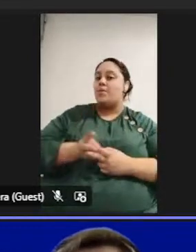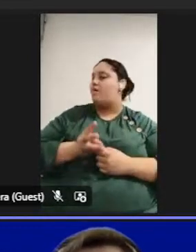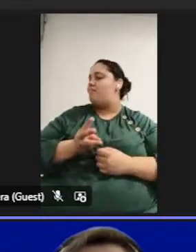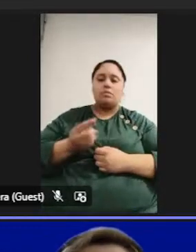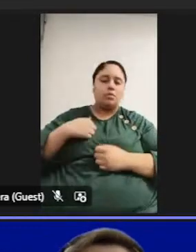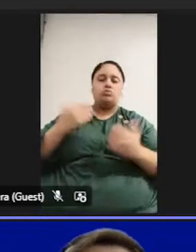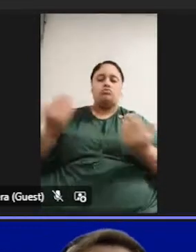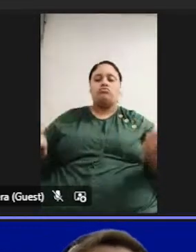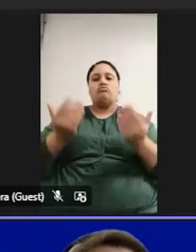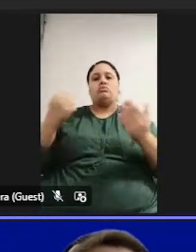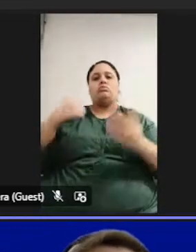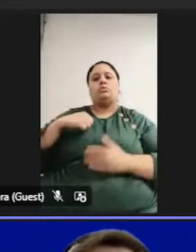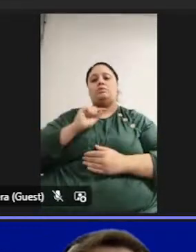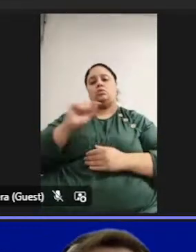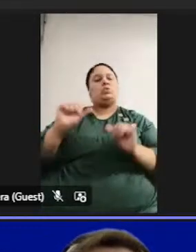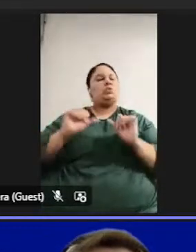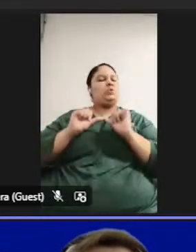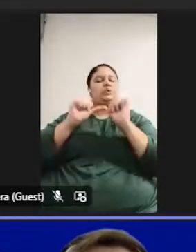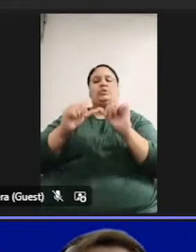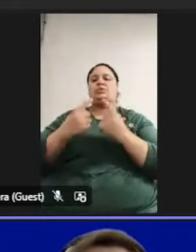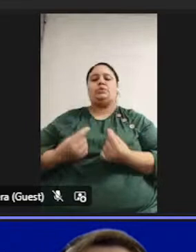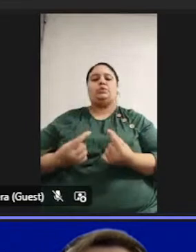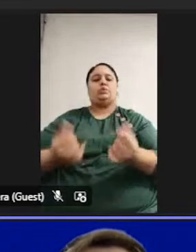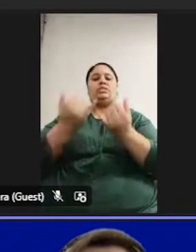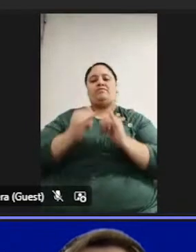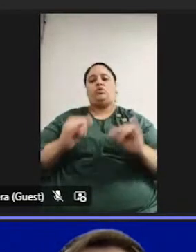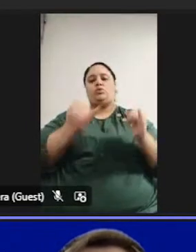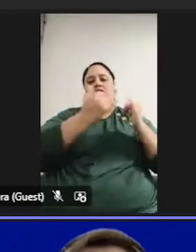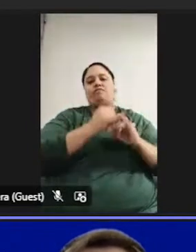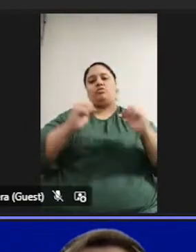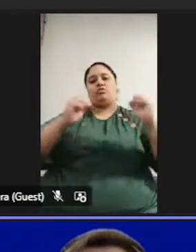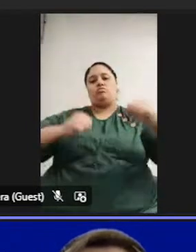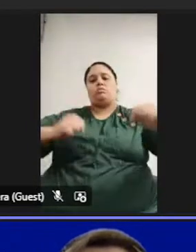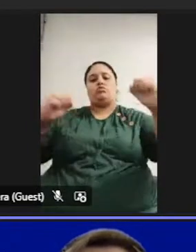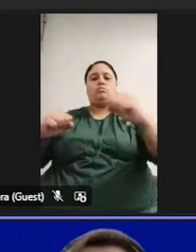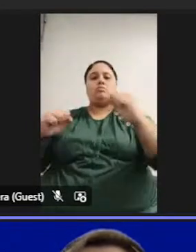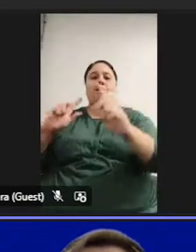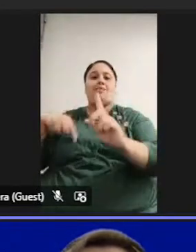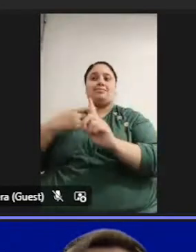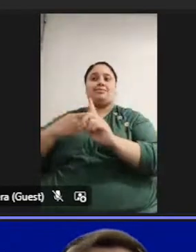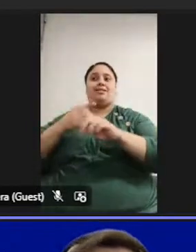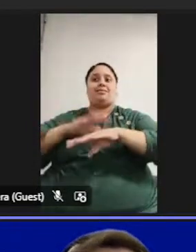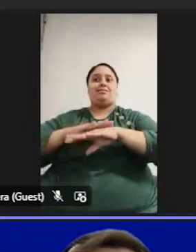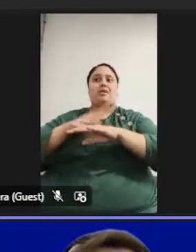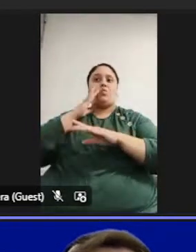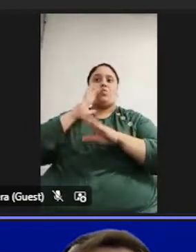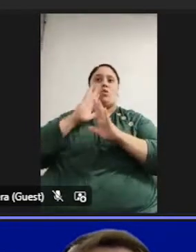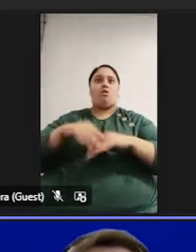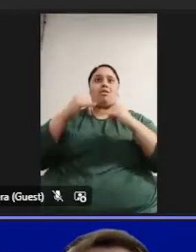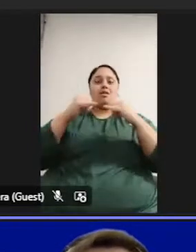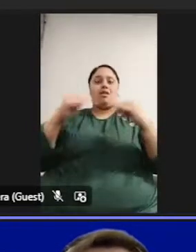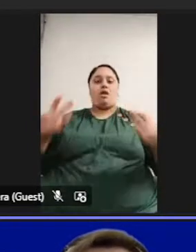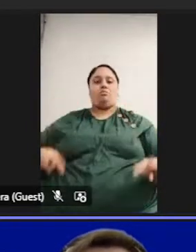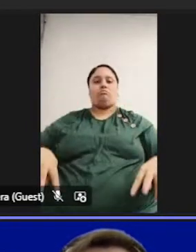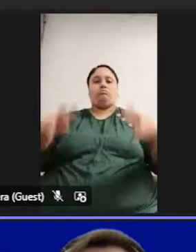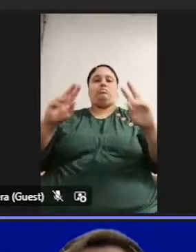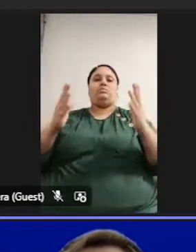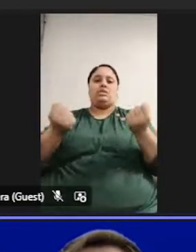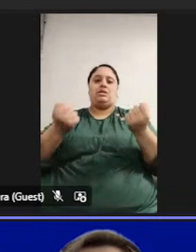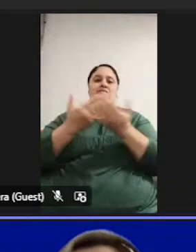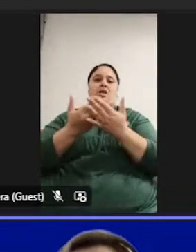to continue with individual wheeling agreements until such time as the virtual wheeling platform becomes clearer and in